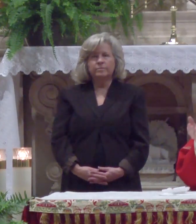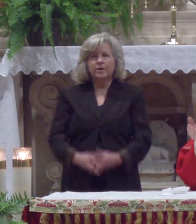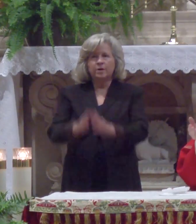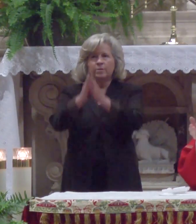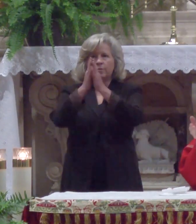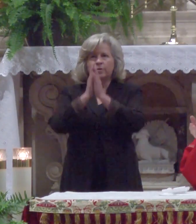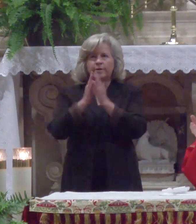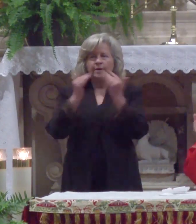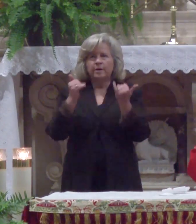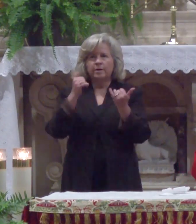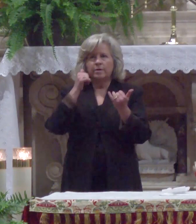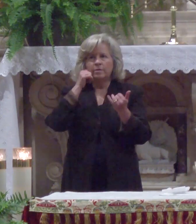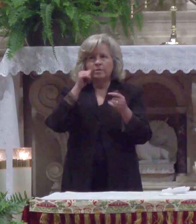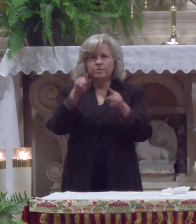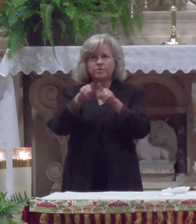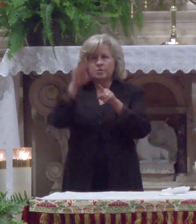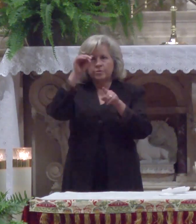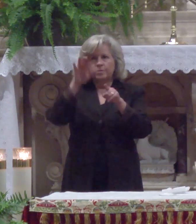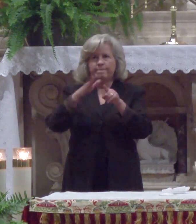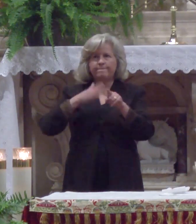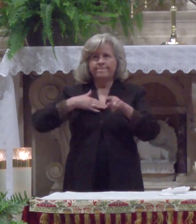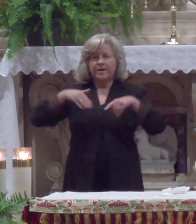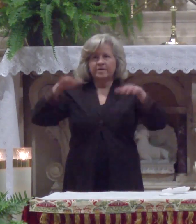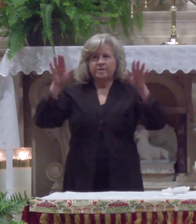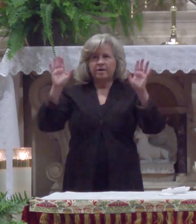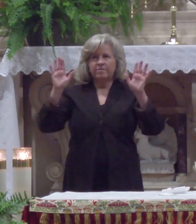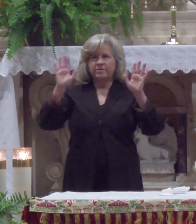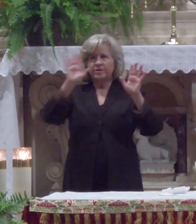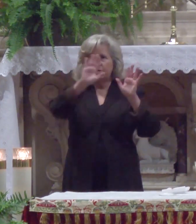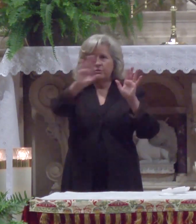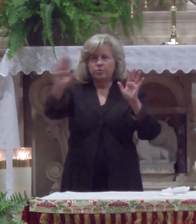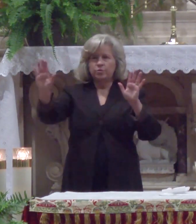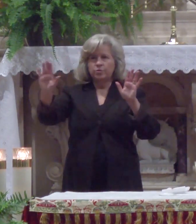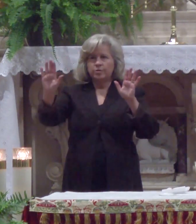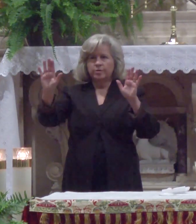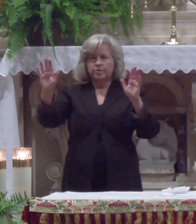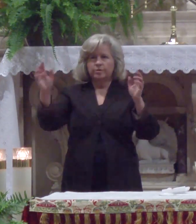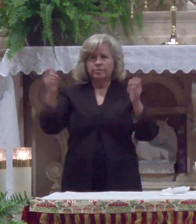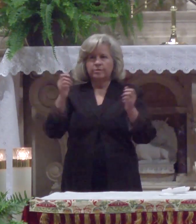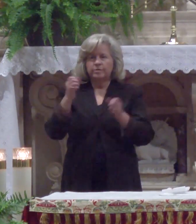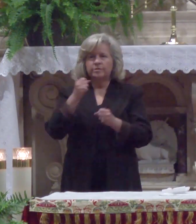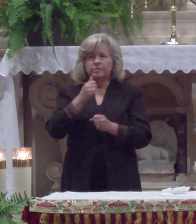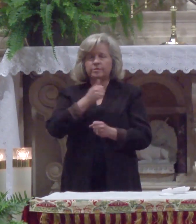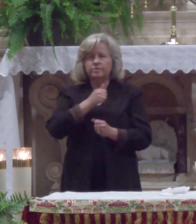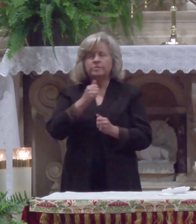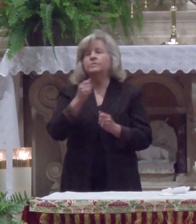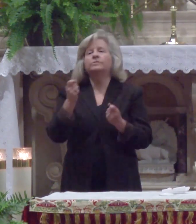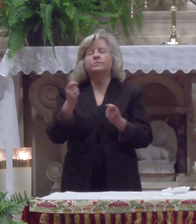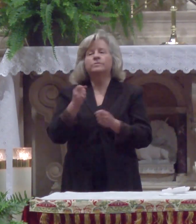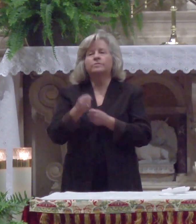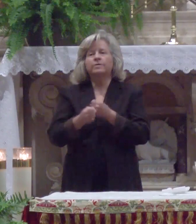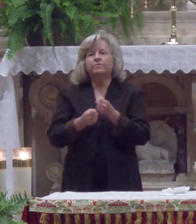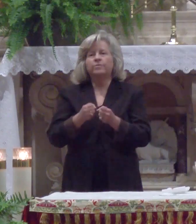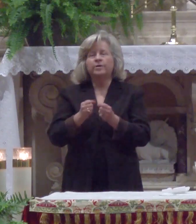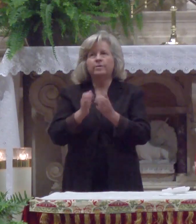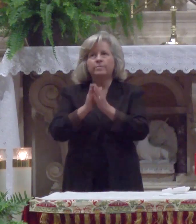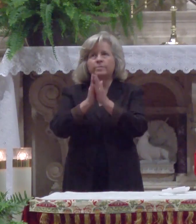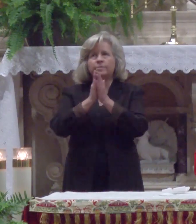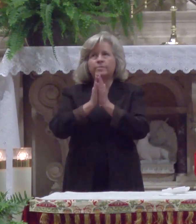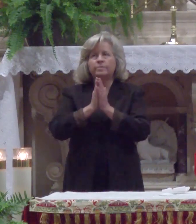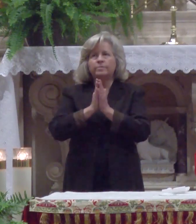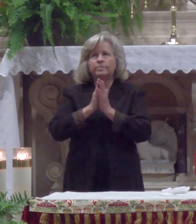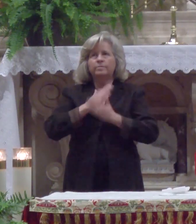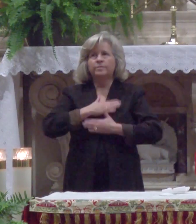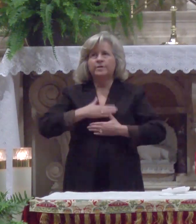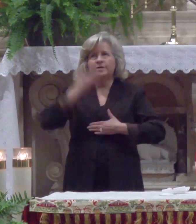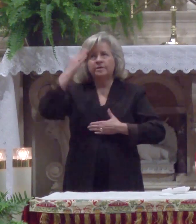Pray now, my sisters and brothers, that my sacrifice and yours may be pleasing and acceptable to God, our Almighty Father. May